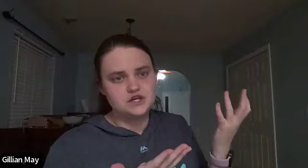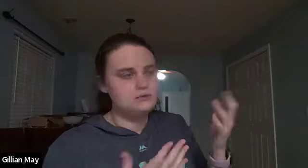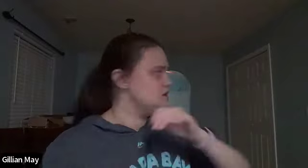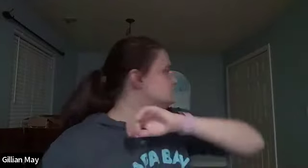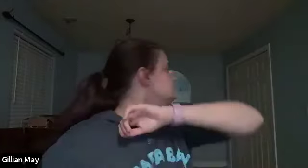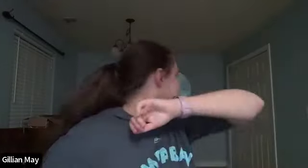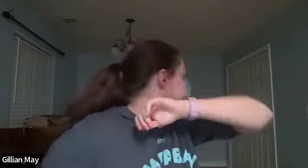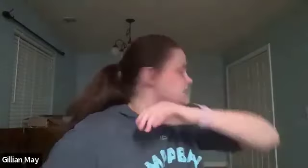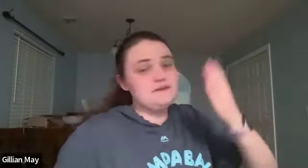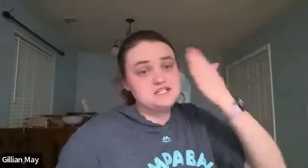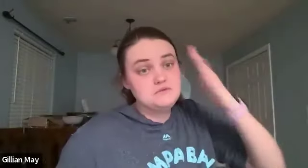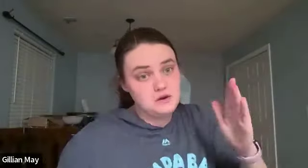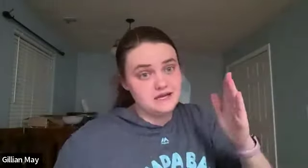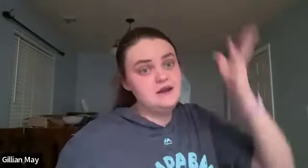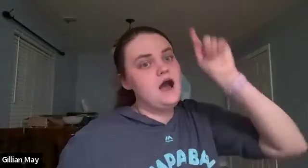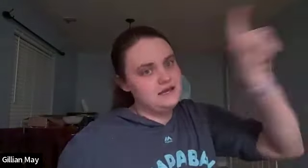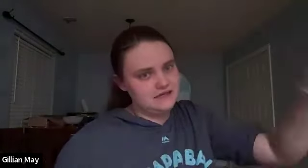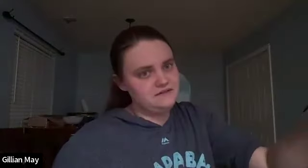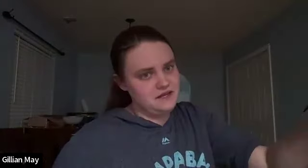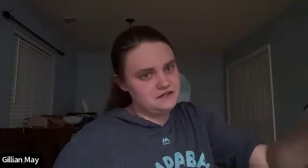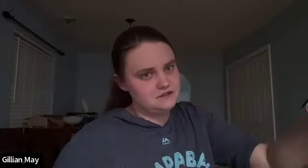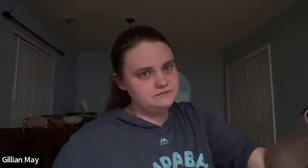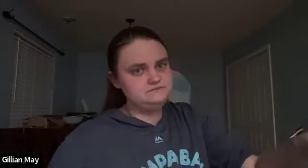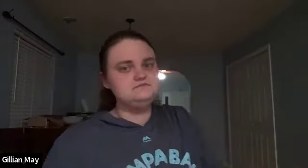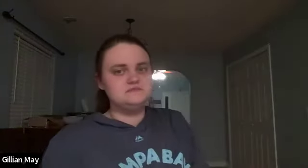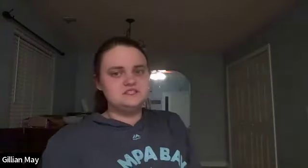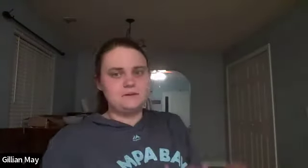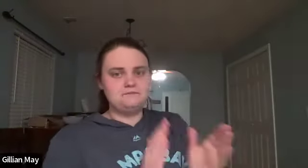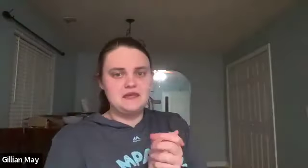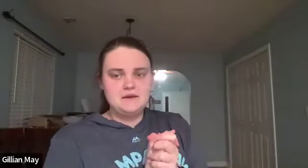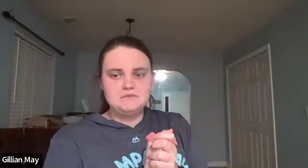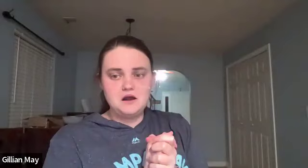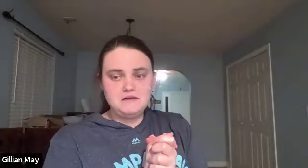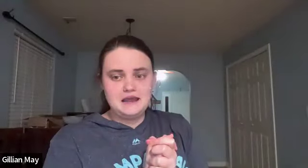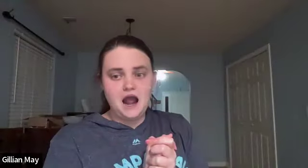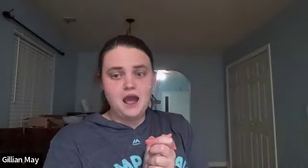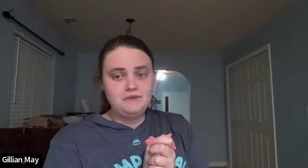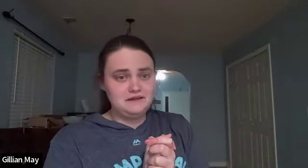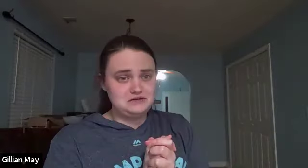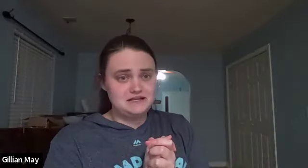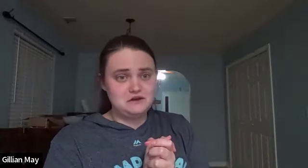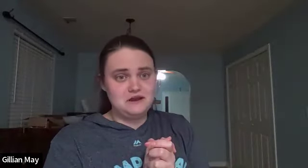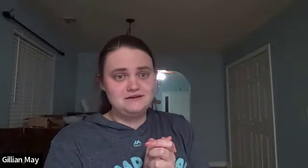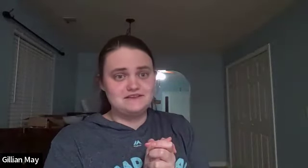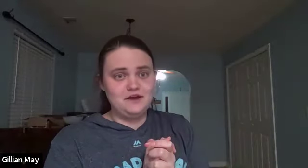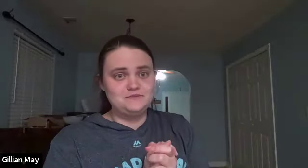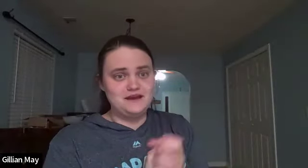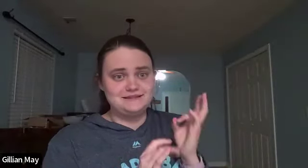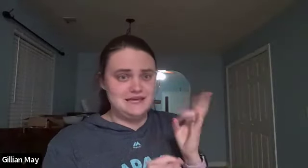So if I don't know it, I can get the answer. So. But all right, I'm gonna let you guys go now because I've held you back